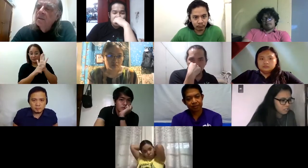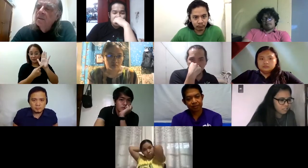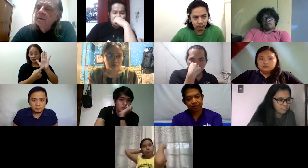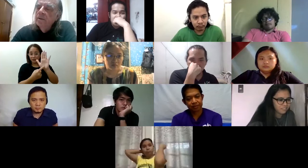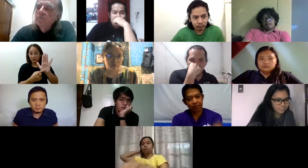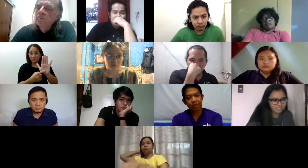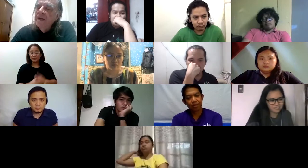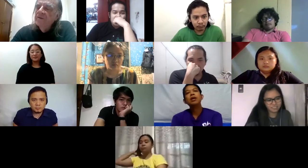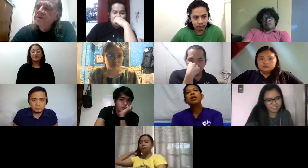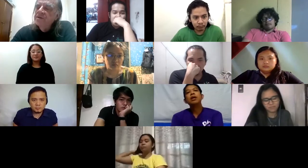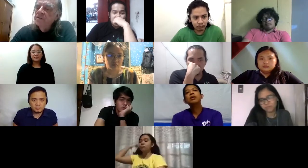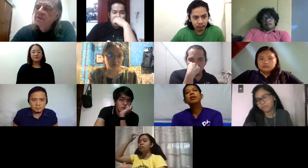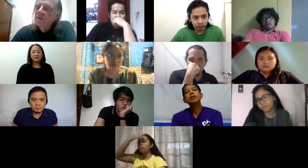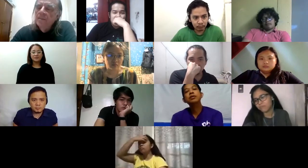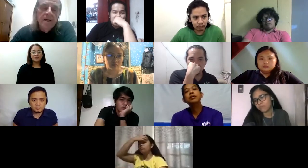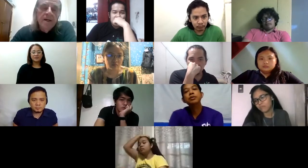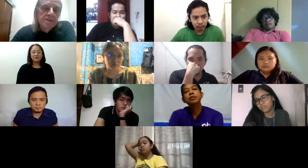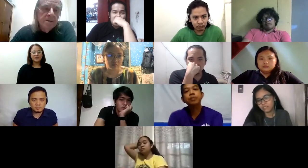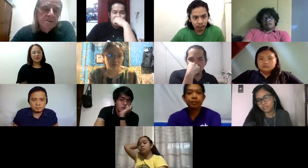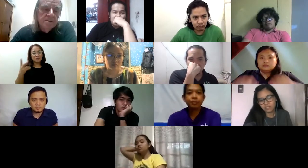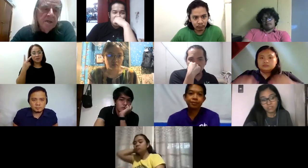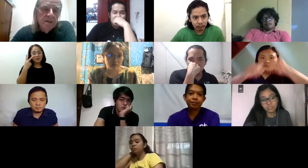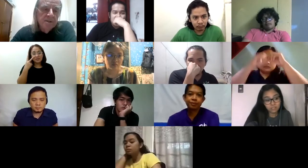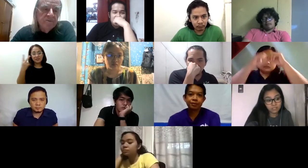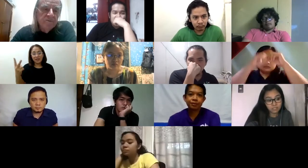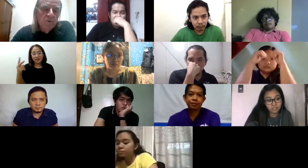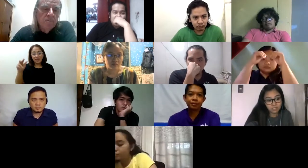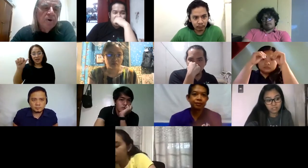You may have seen some ASL signs for birthday.